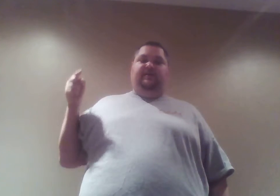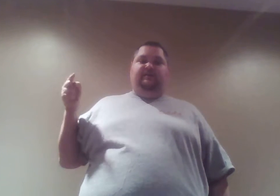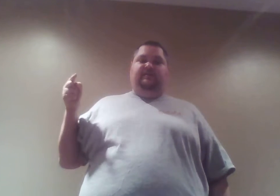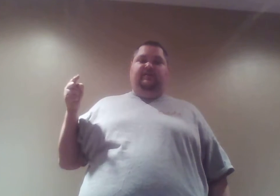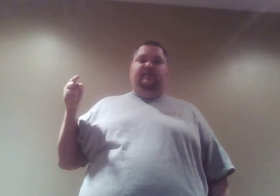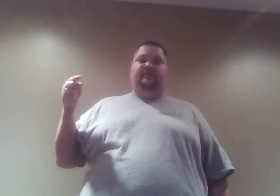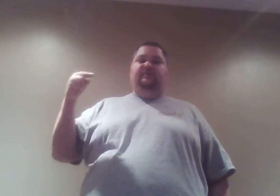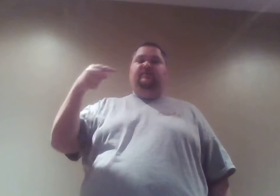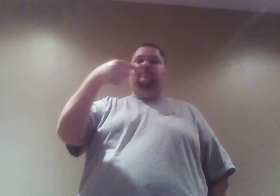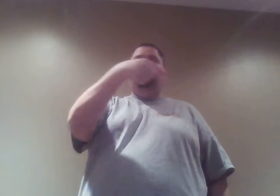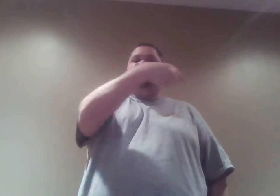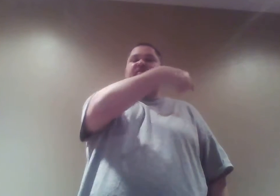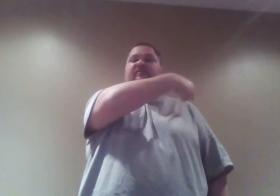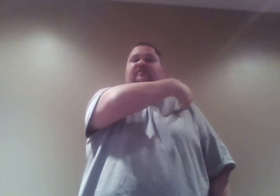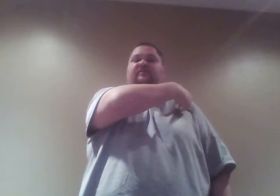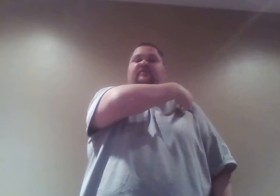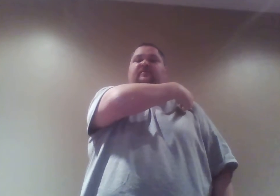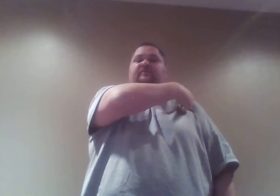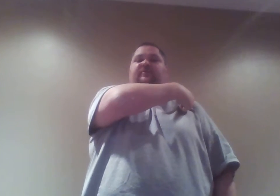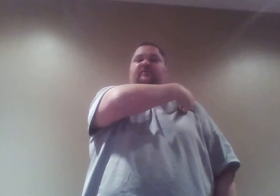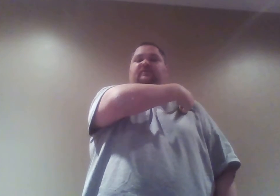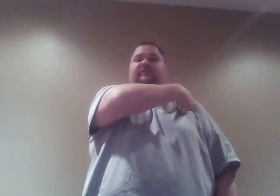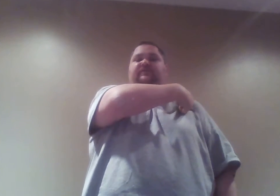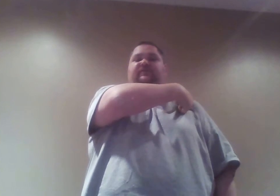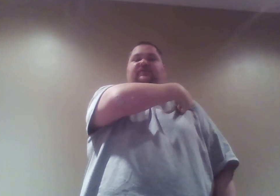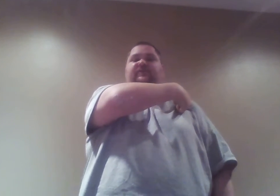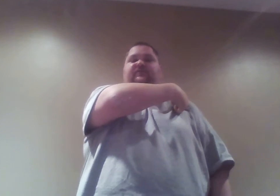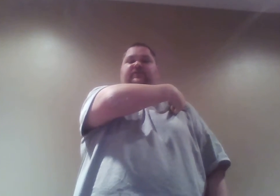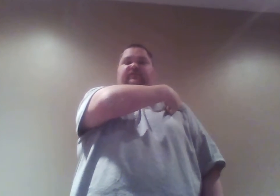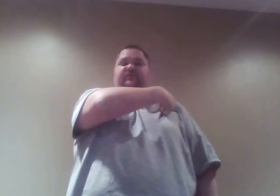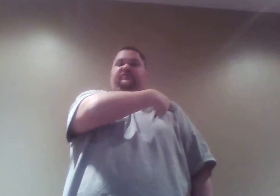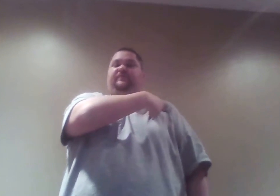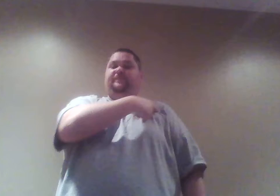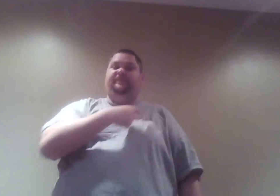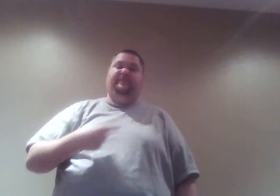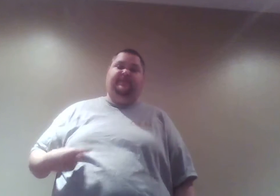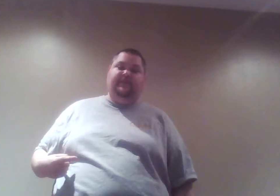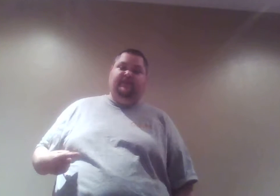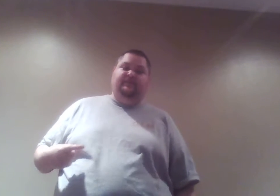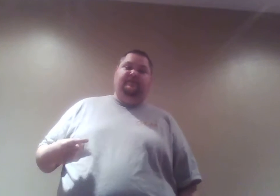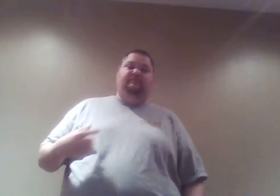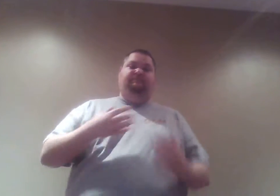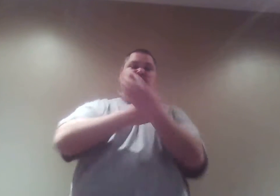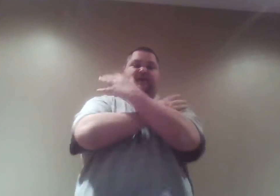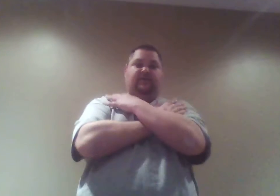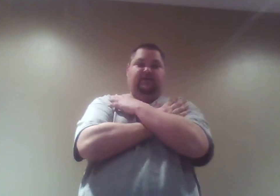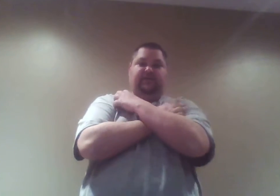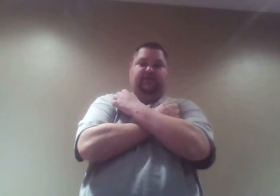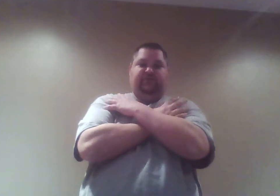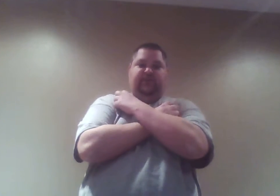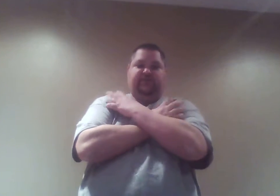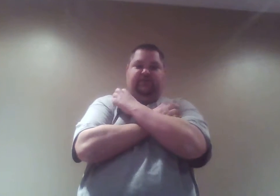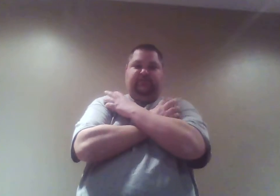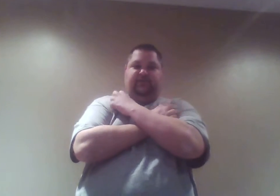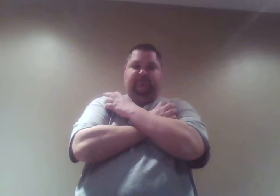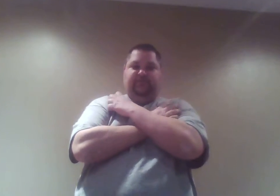And start pointing all around you until you get to your other shoulder. Bear, you're scratching yourself.